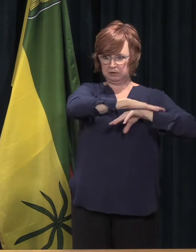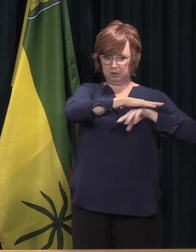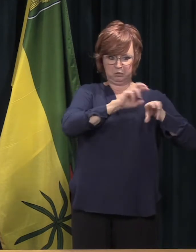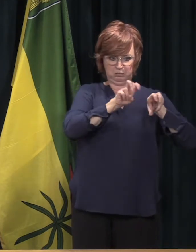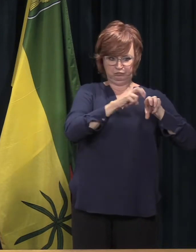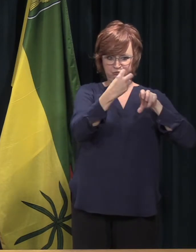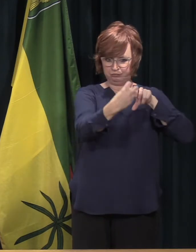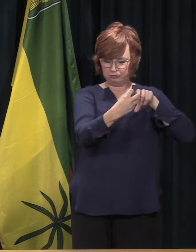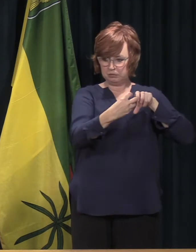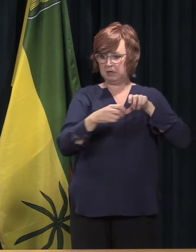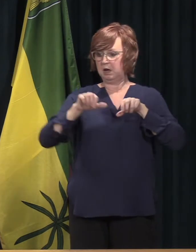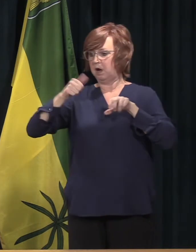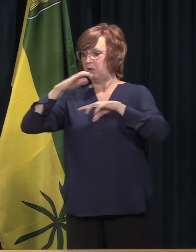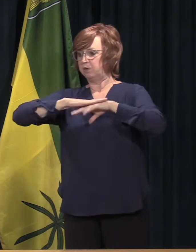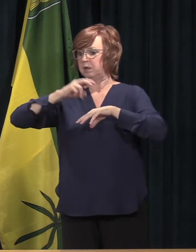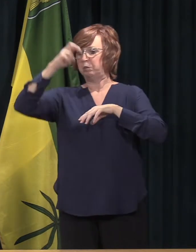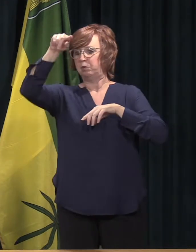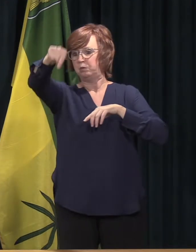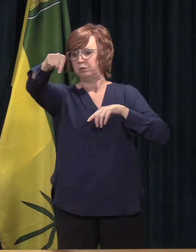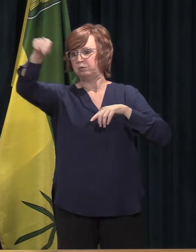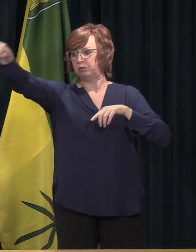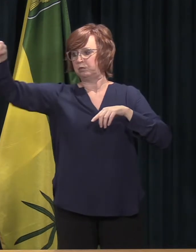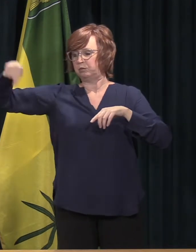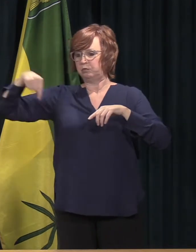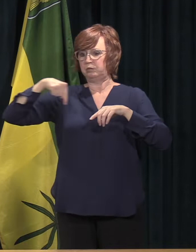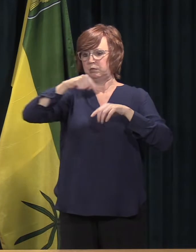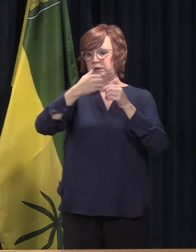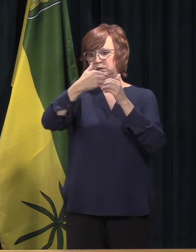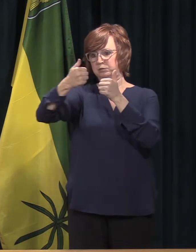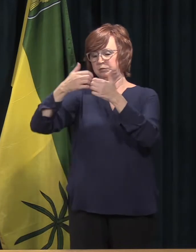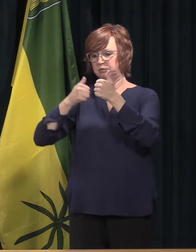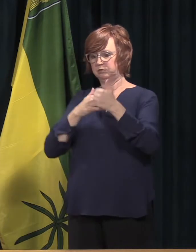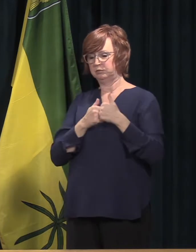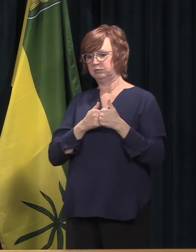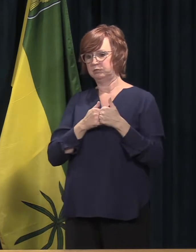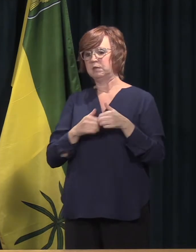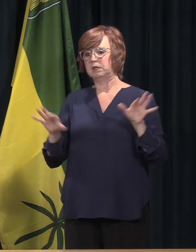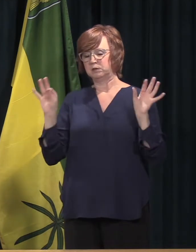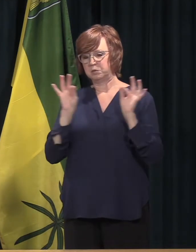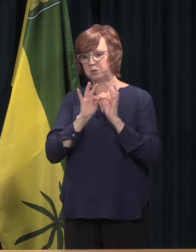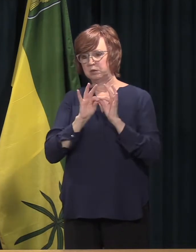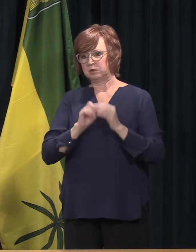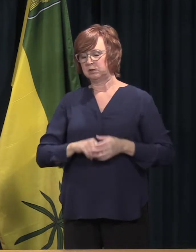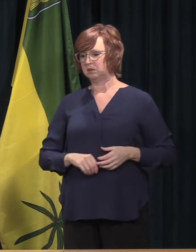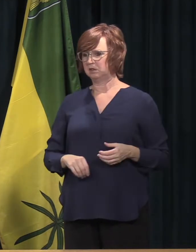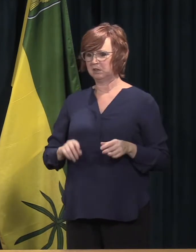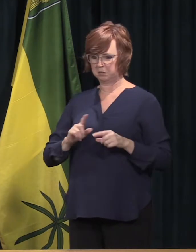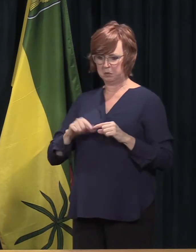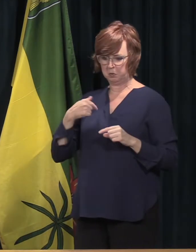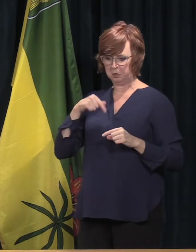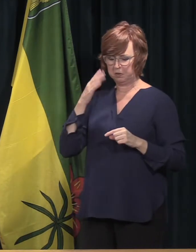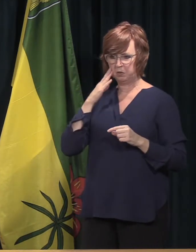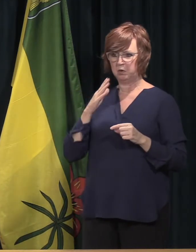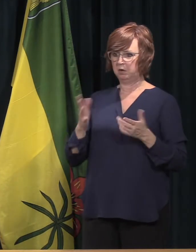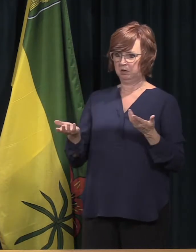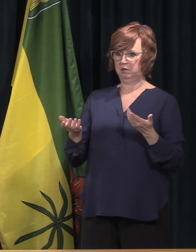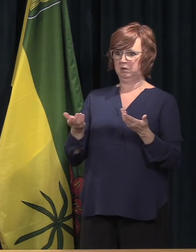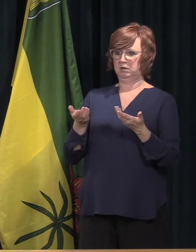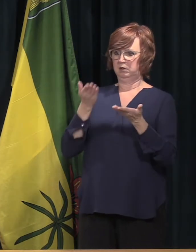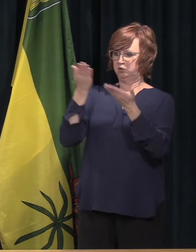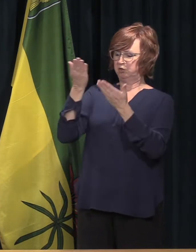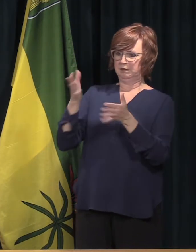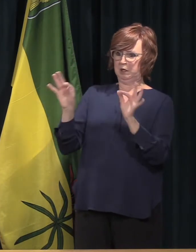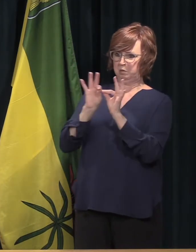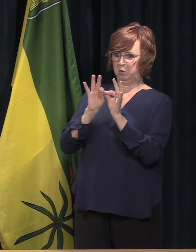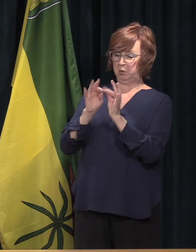further transmission, but then how do you get some services that are important? They may not be essential, like food, but they are